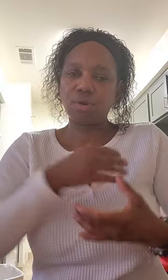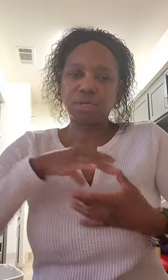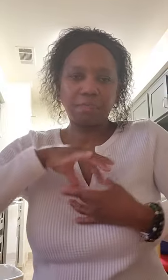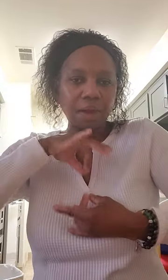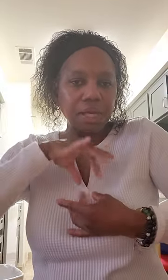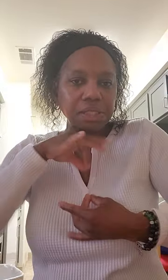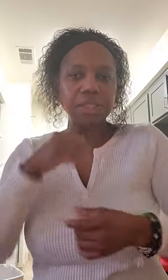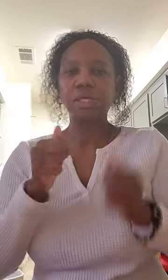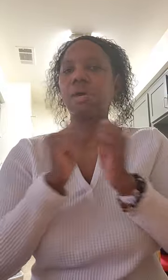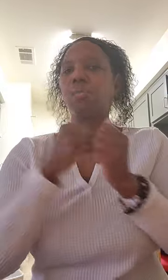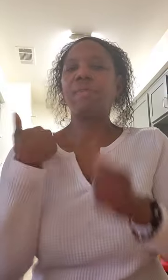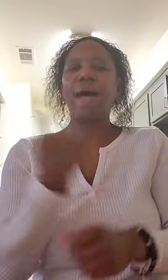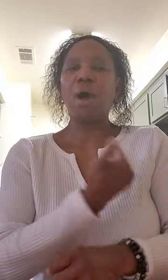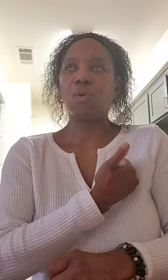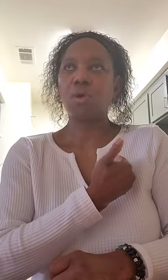spirits with our